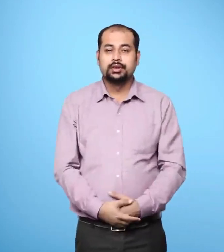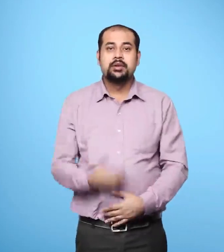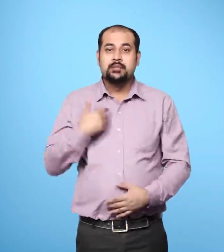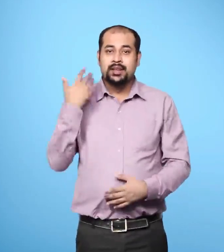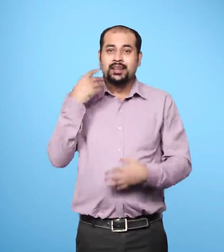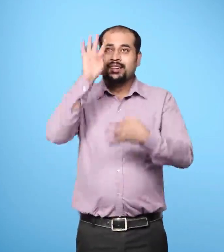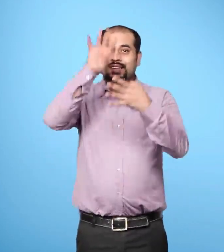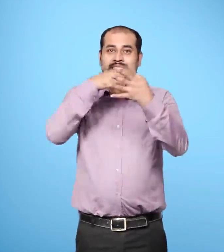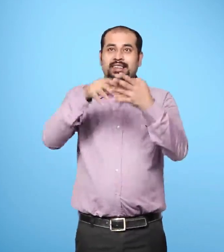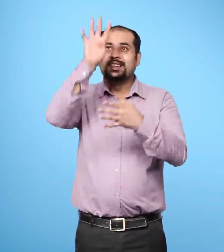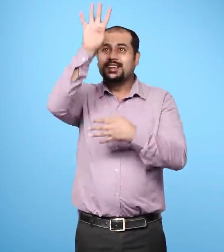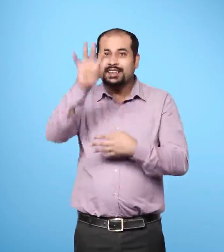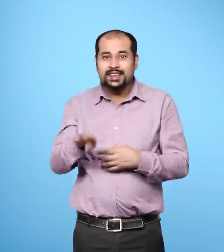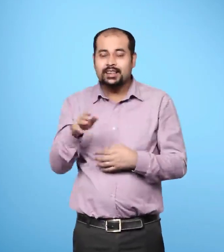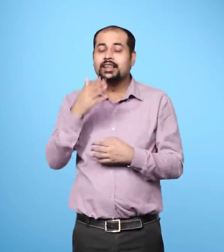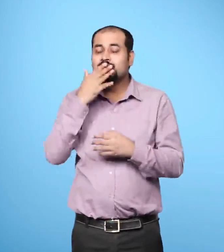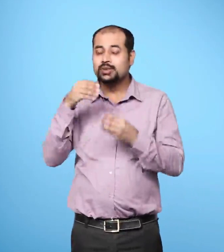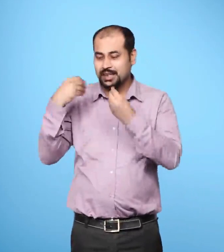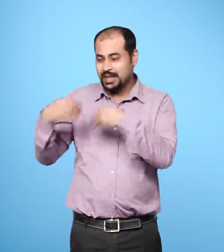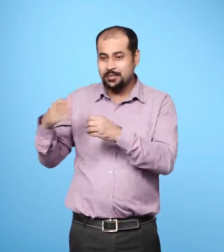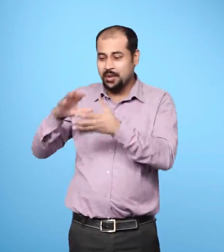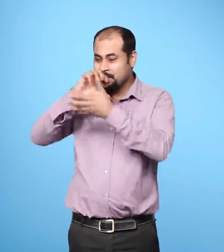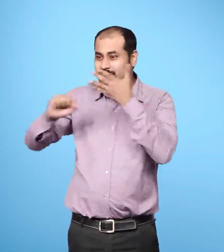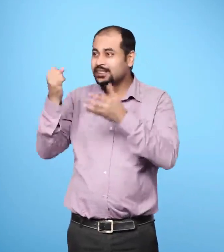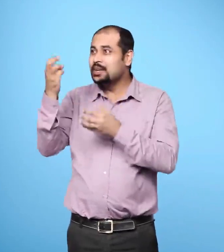How many students are left in all?